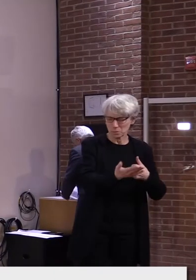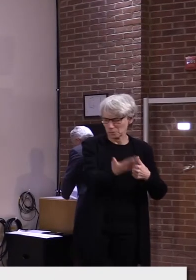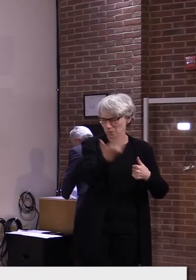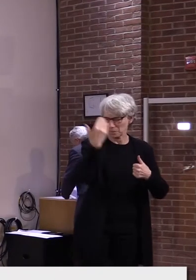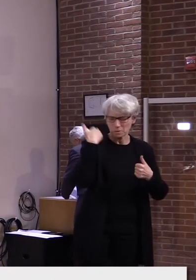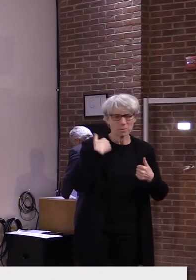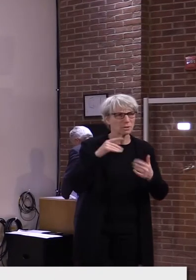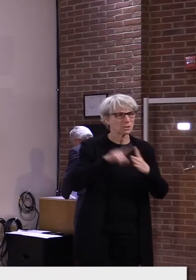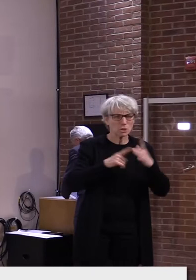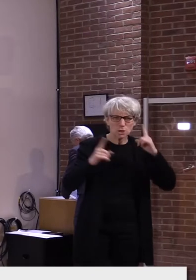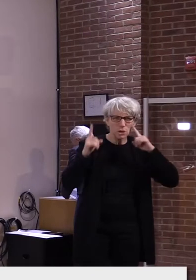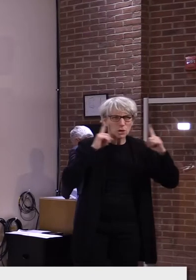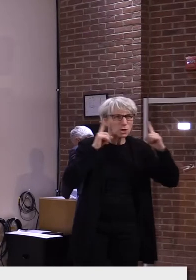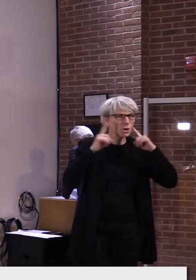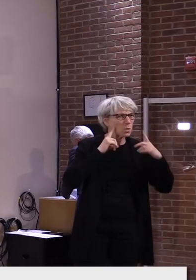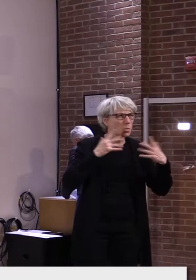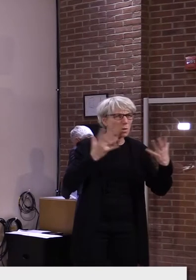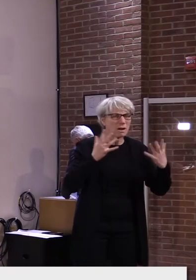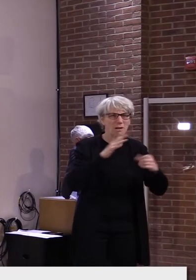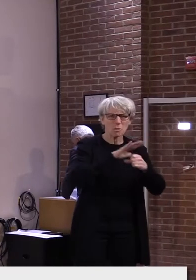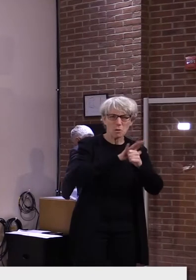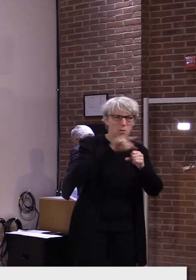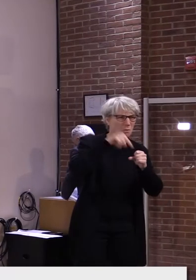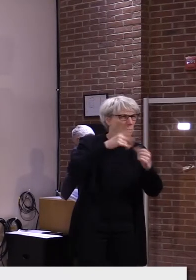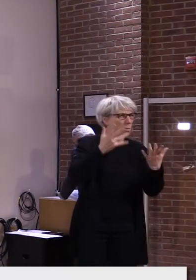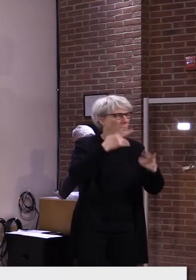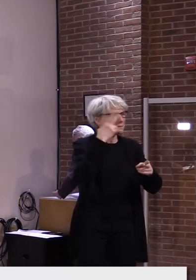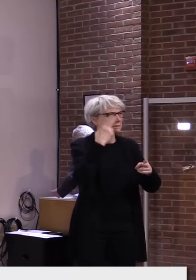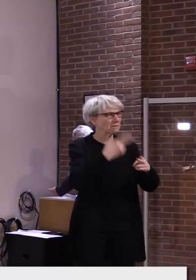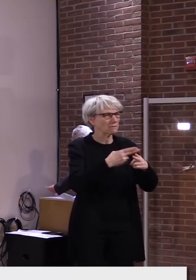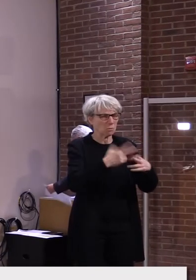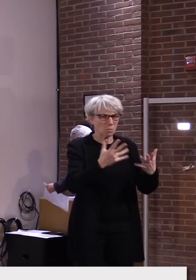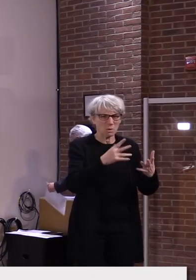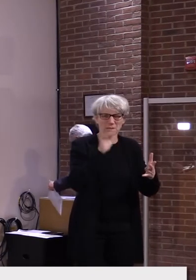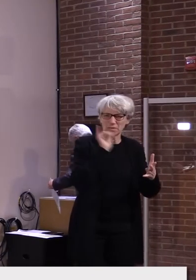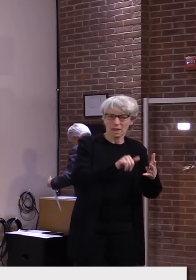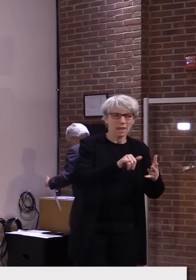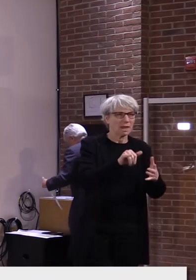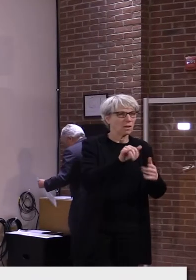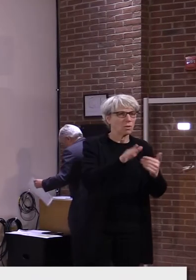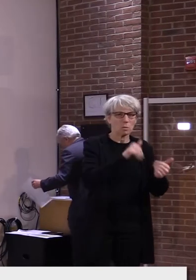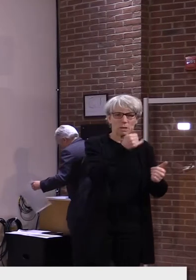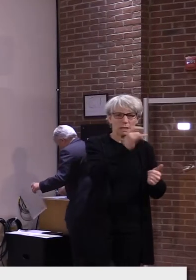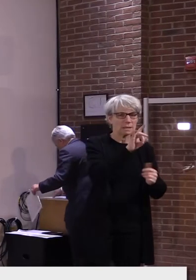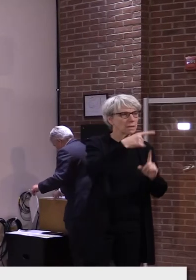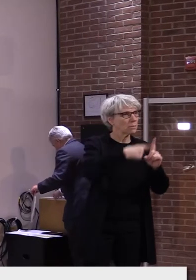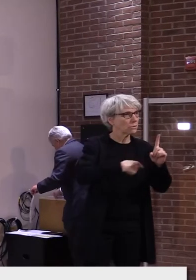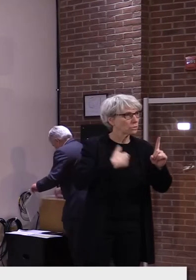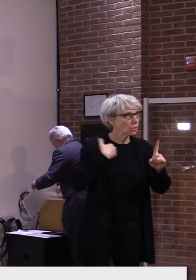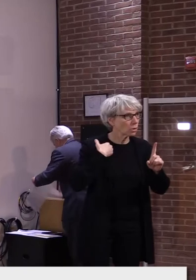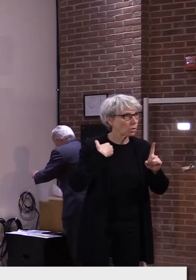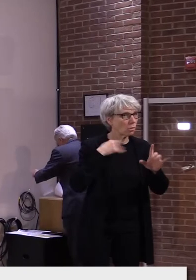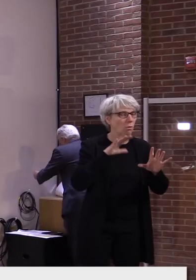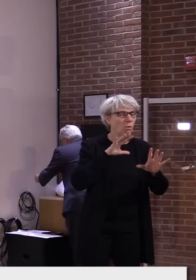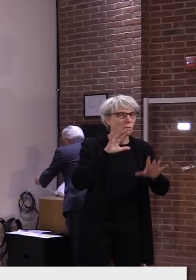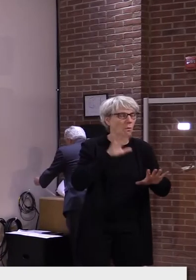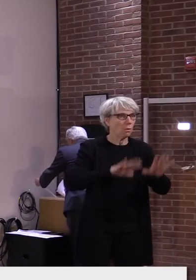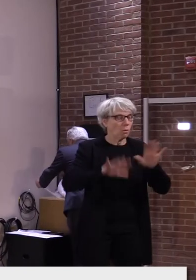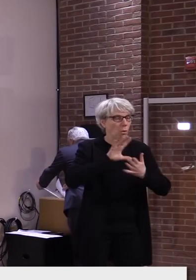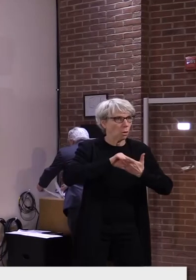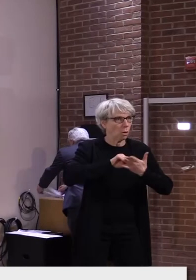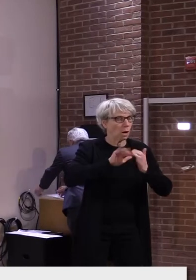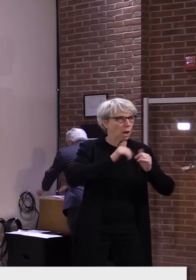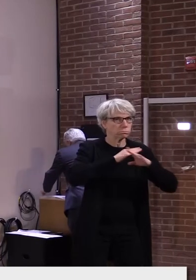was, barely 18 months ago, to how we could prevent its spread, to now, when